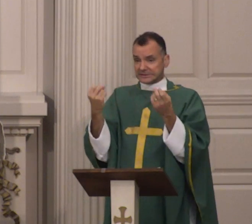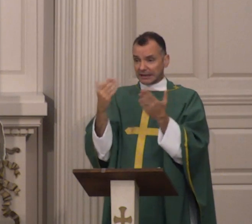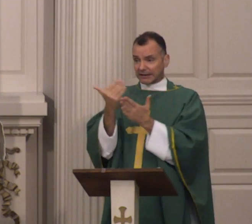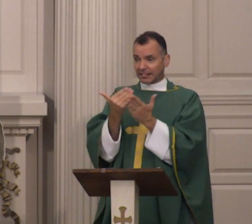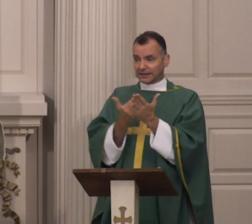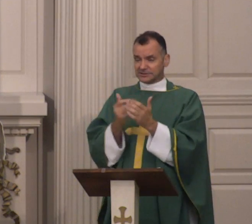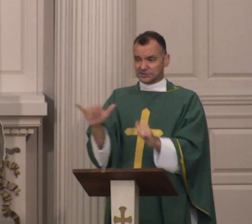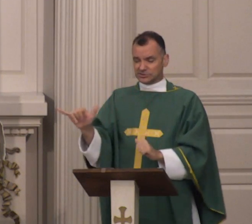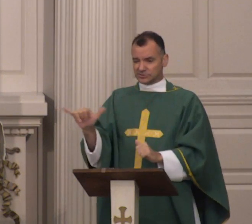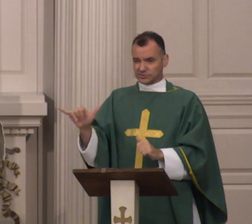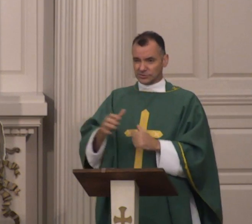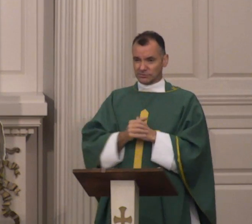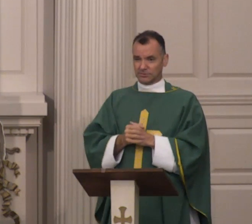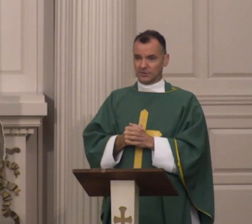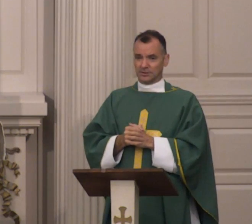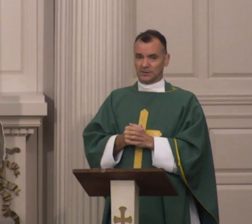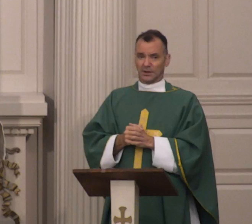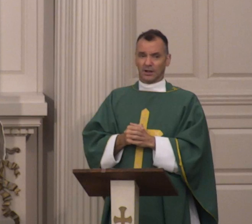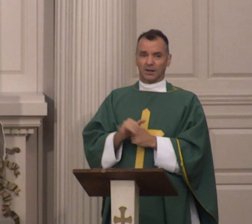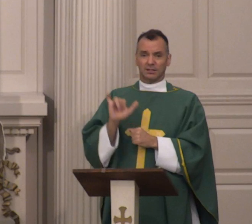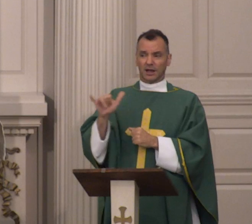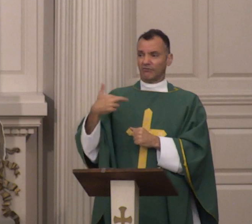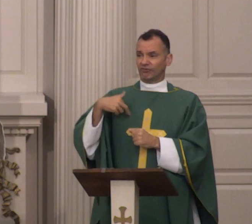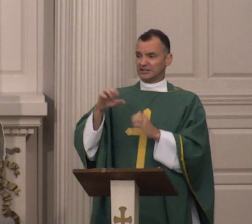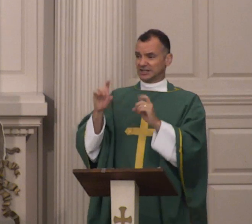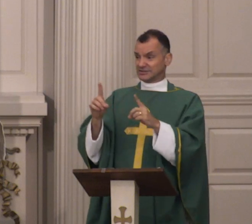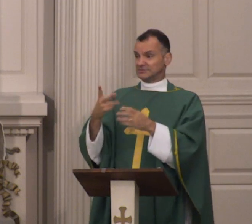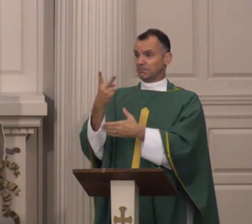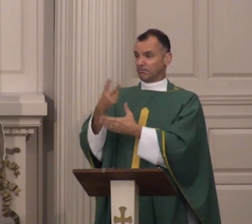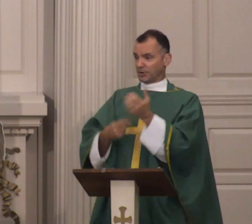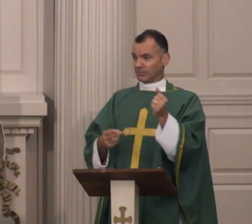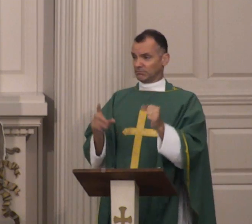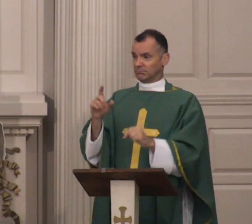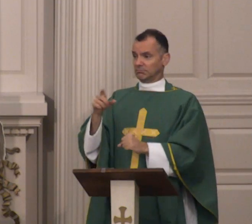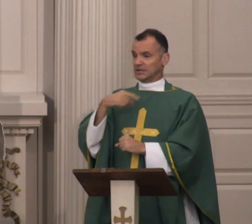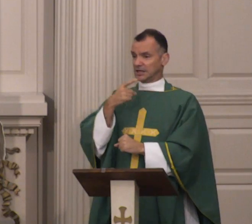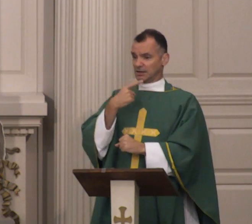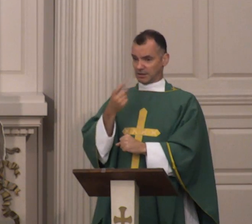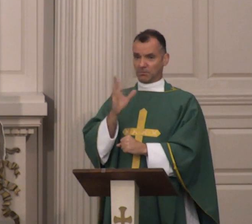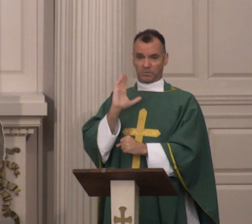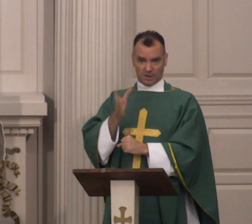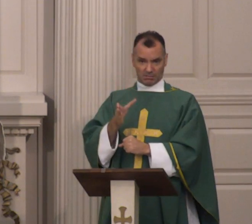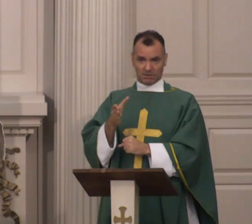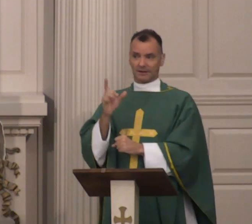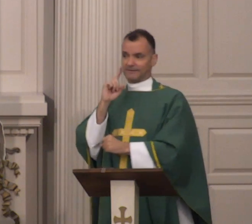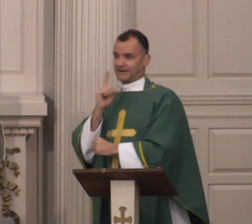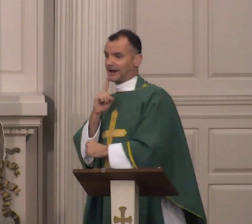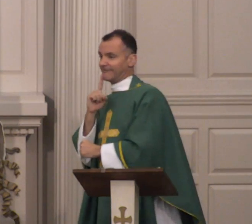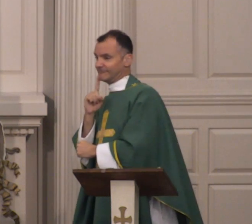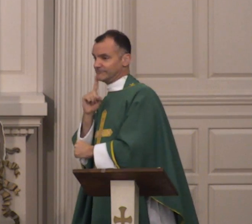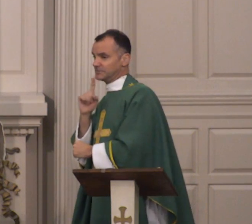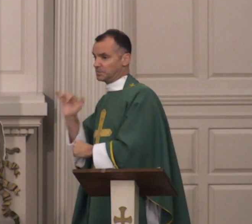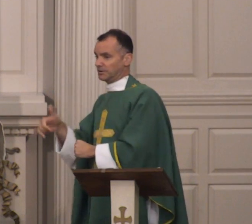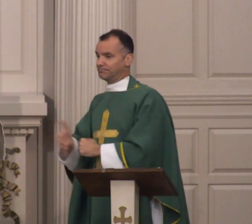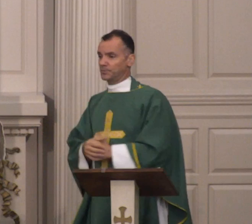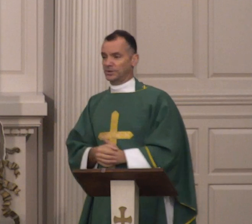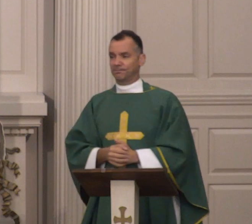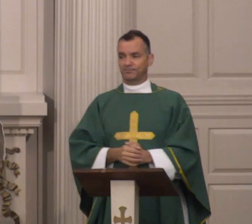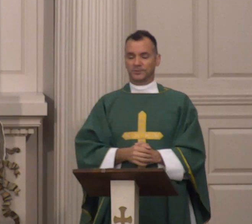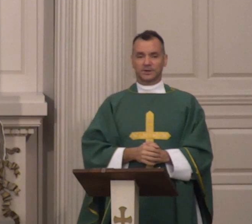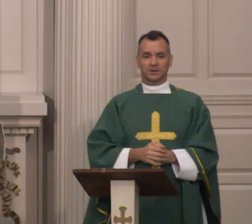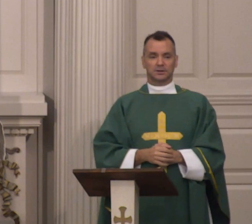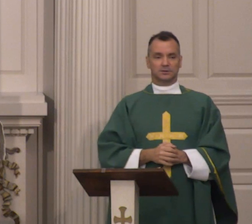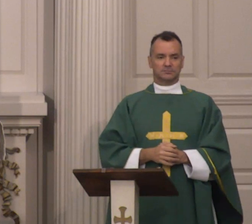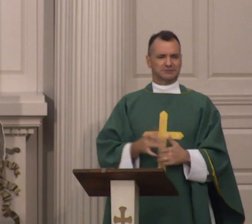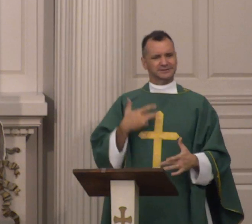excited. I'll let you know, it's going to include sign language lessons. So we're going to have children who are